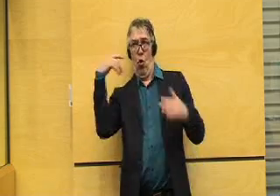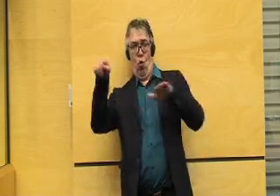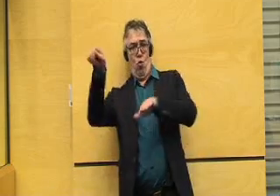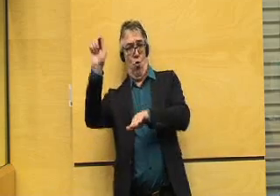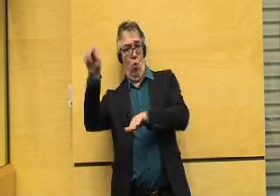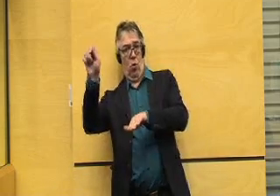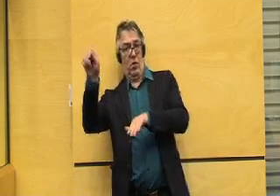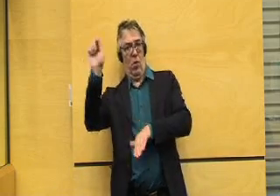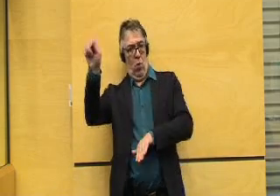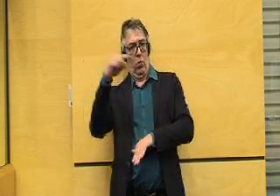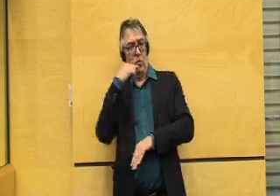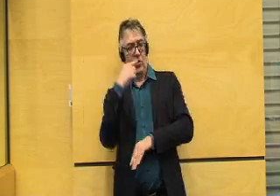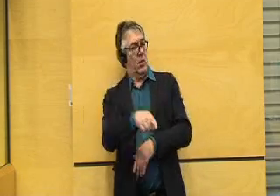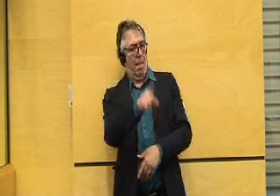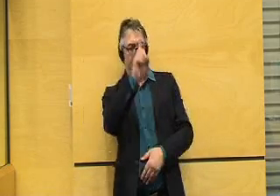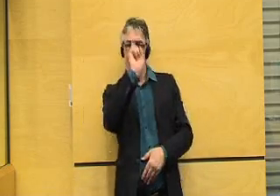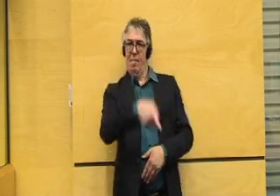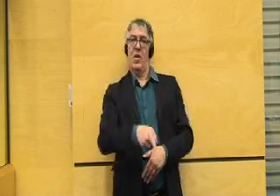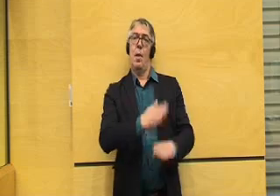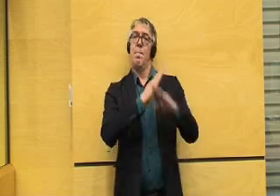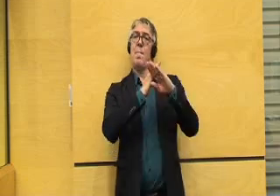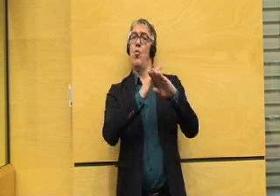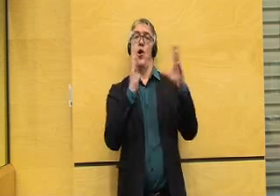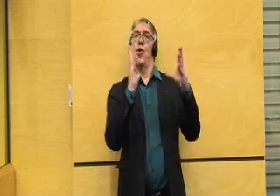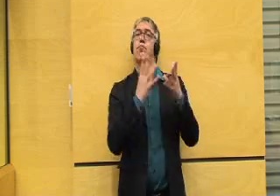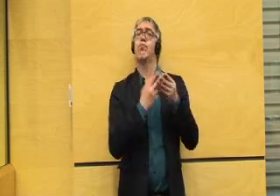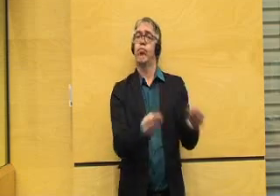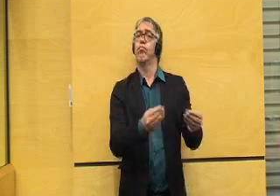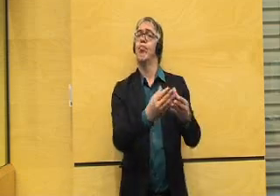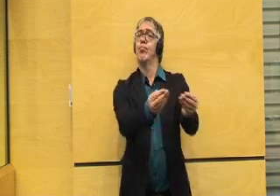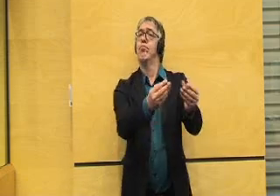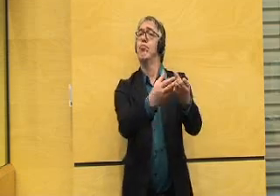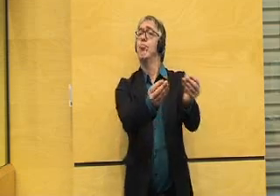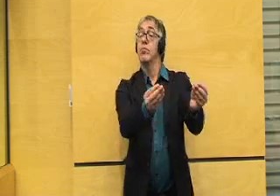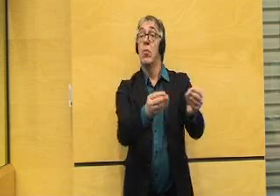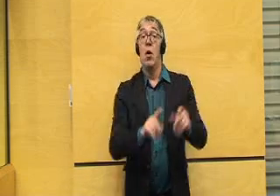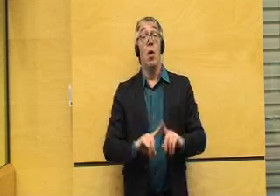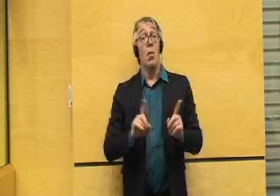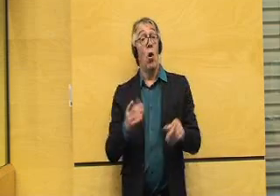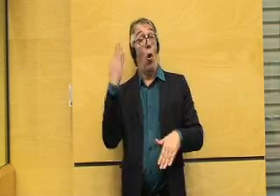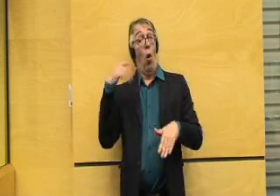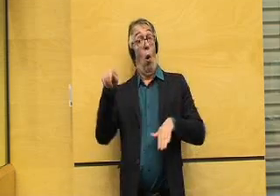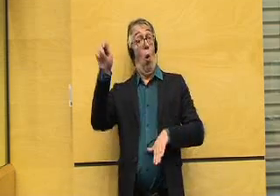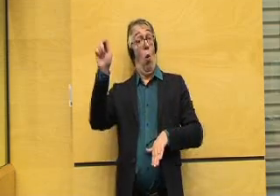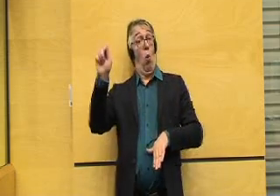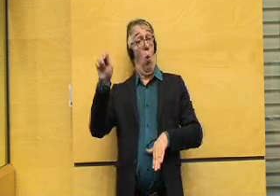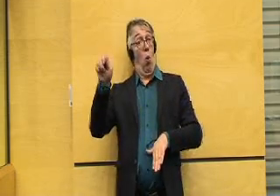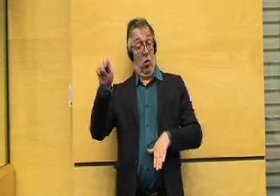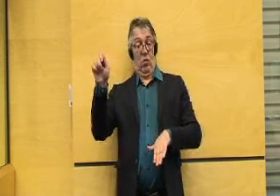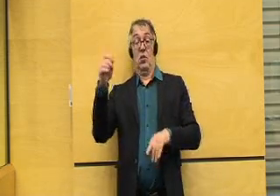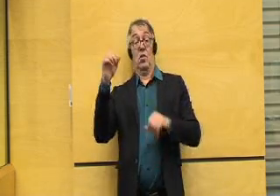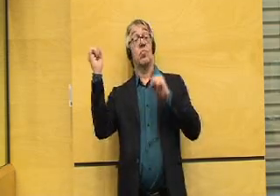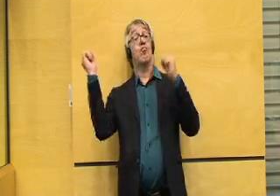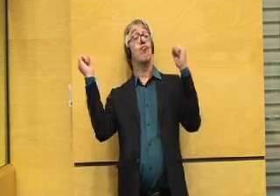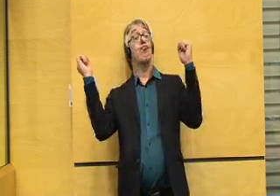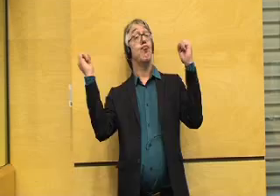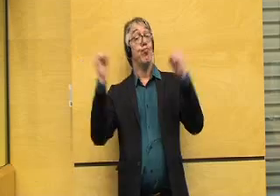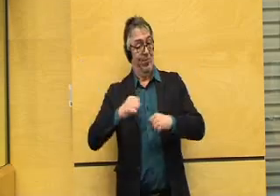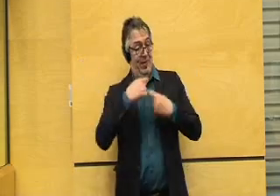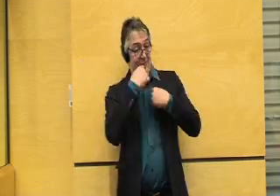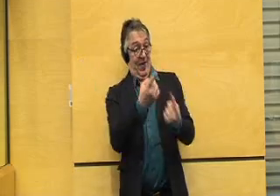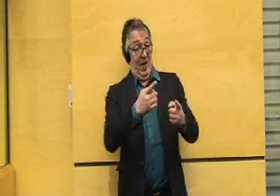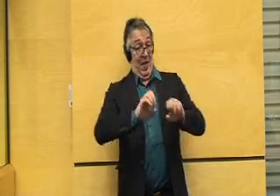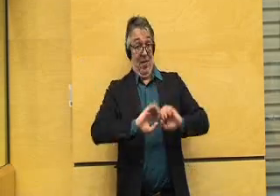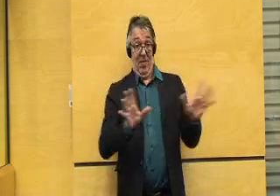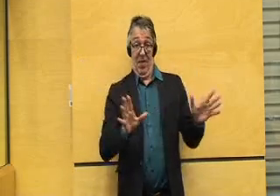to be removed. But according to our information, that decision of the court hasn't been enforced yet. Do you have any